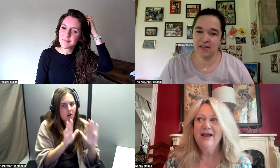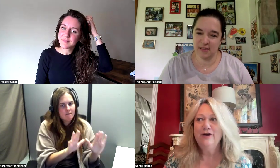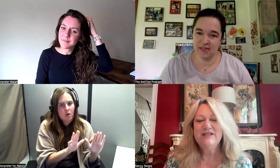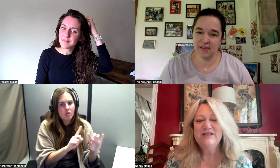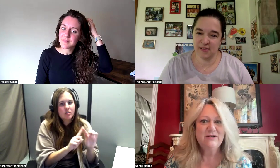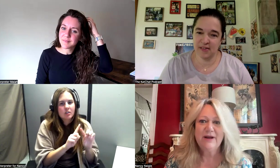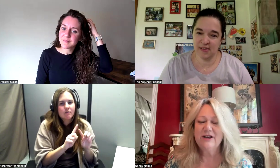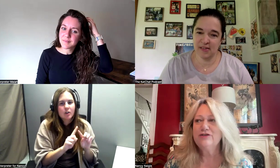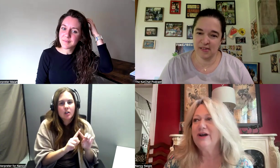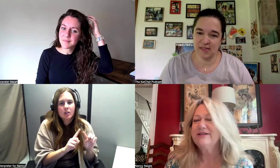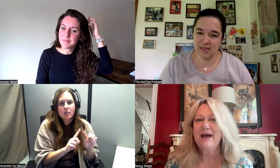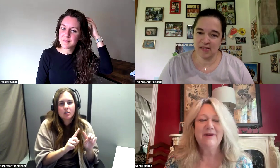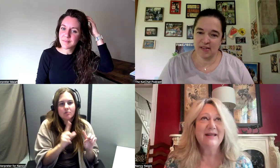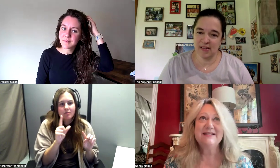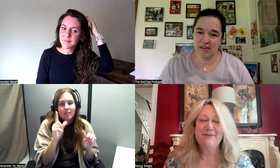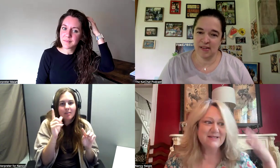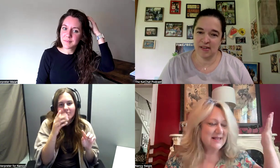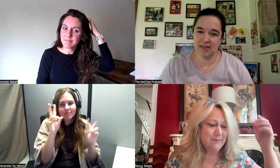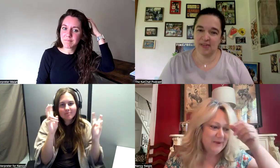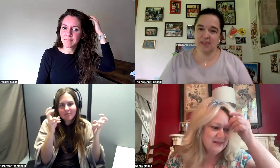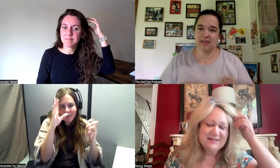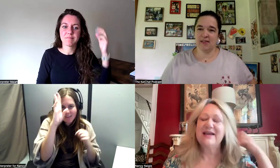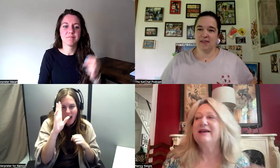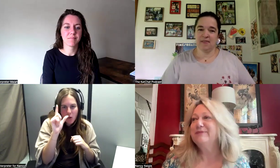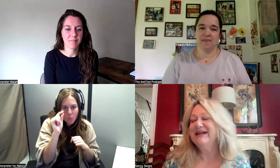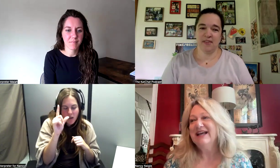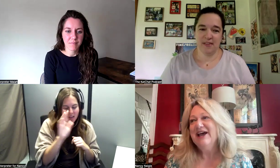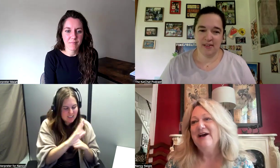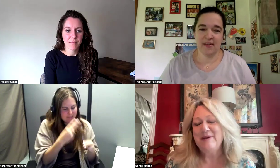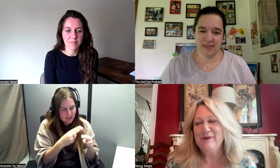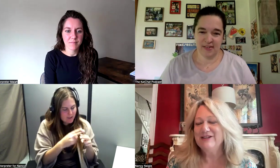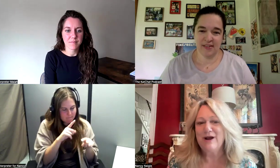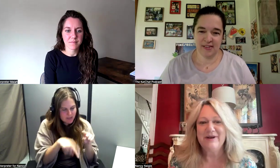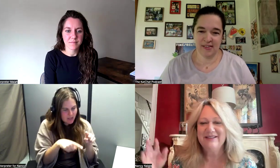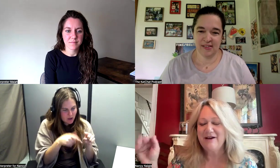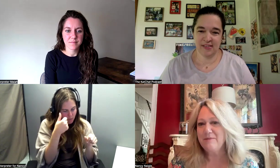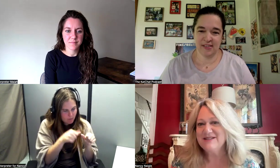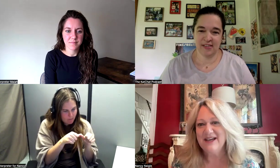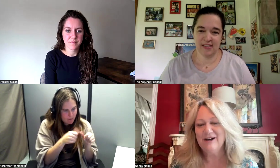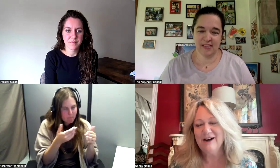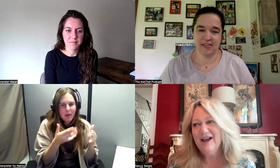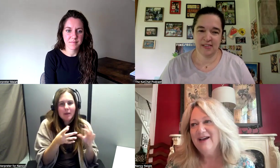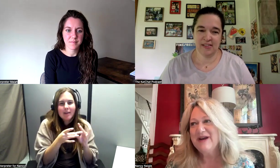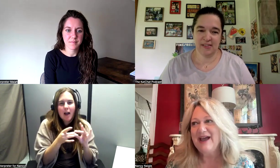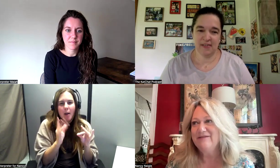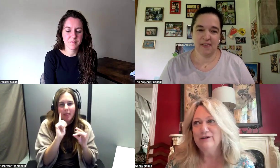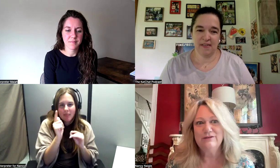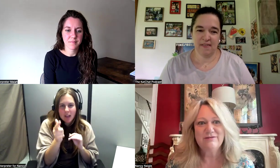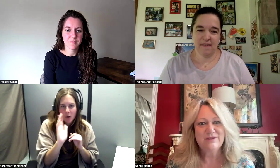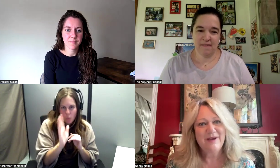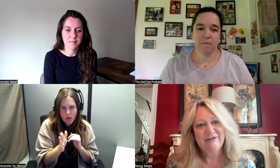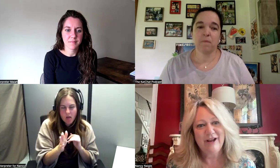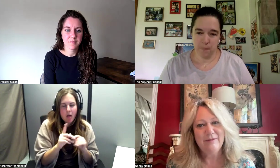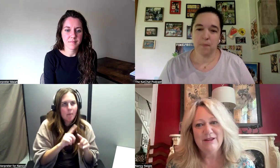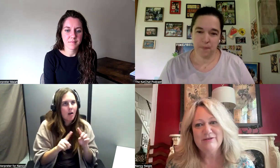and he speaks around the country all the time. And his name is escaping me at the second, but maybe we can drop it in the comments later. But I have oodles